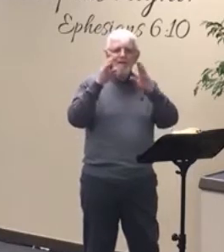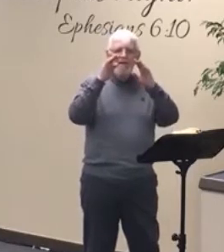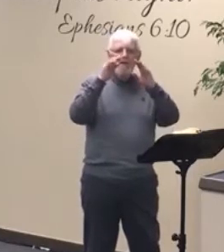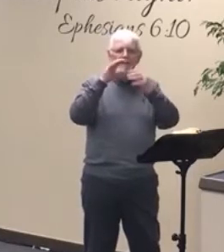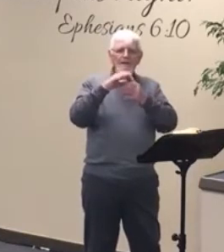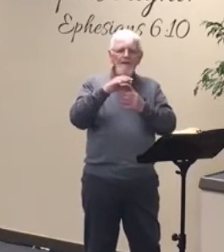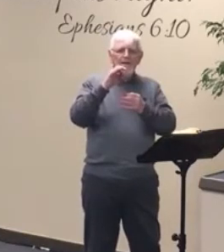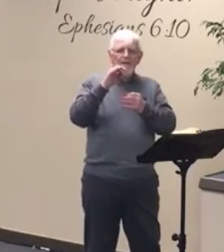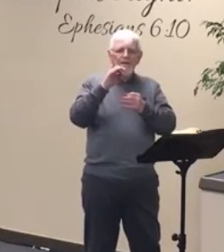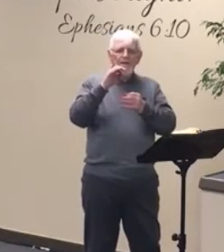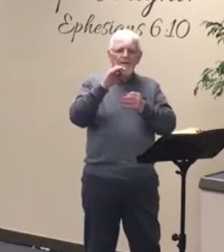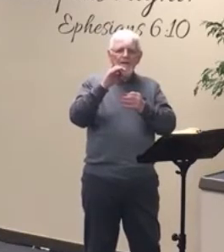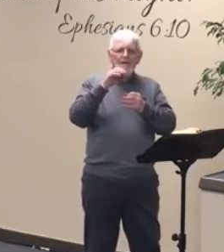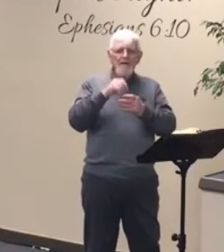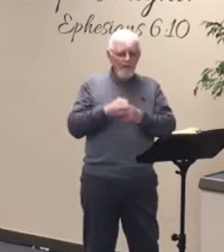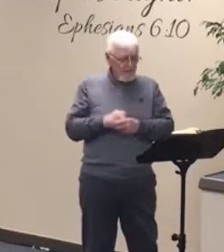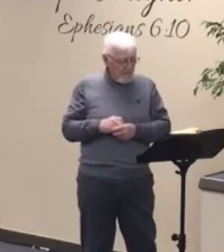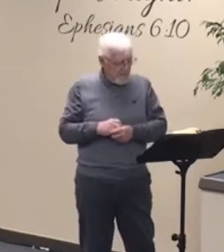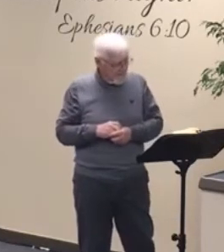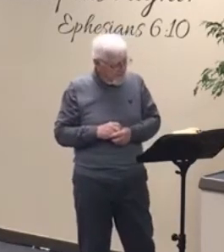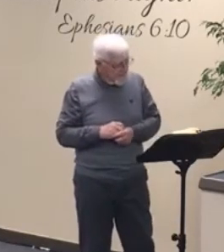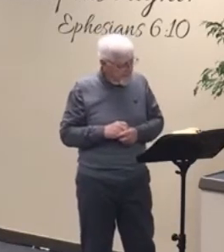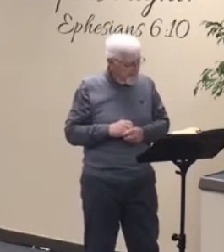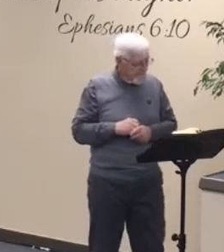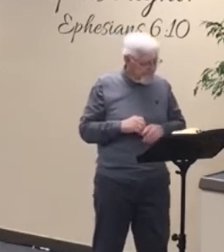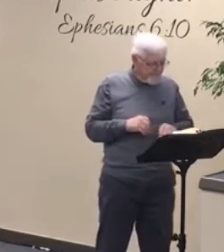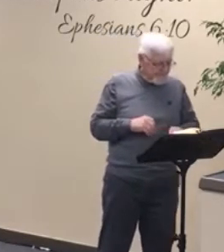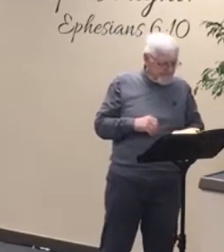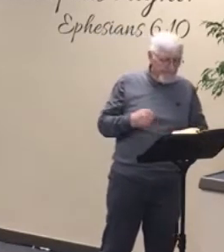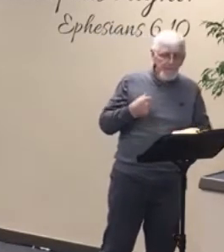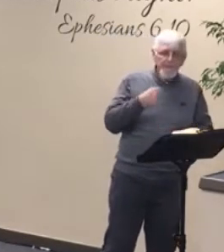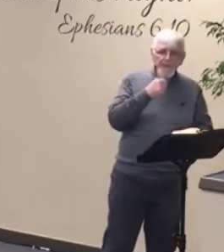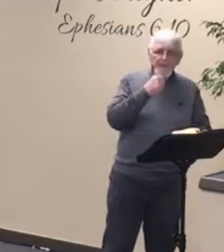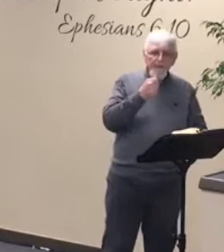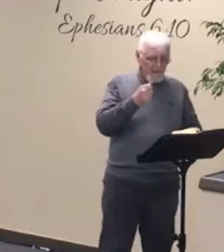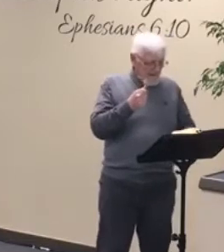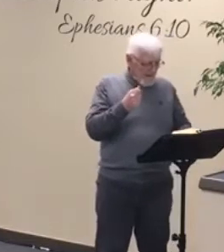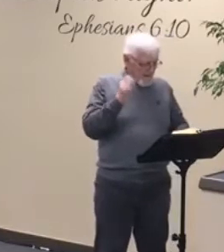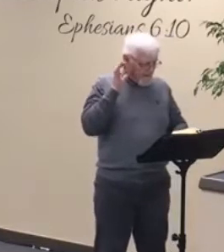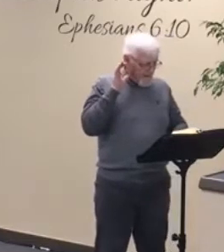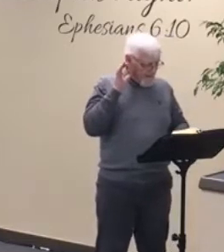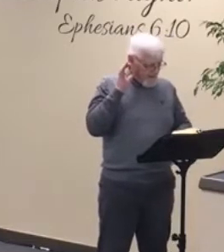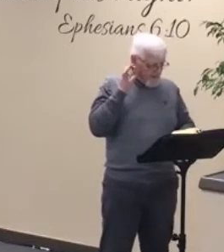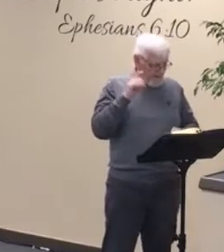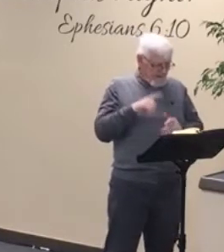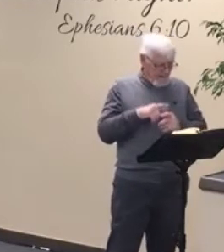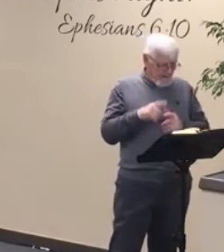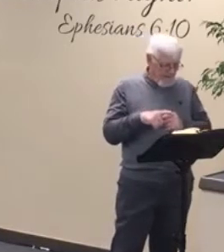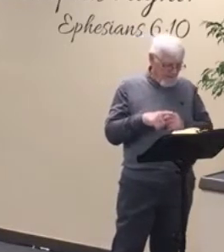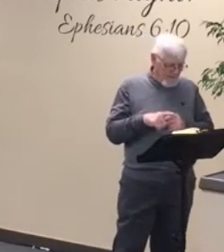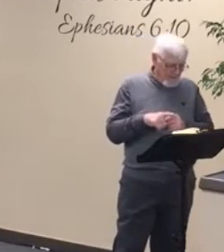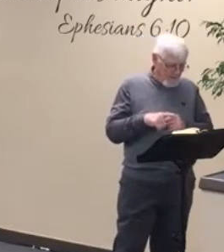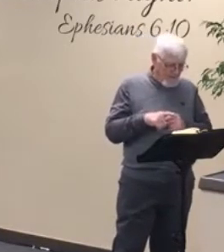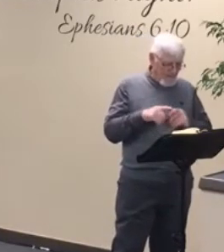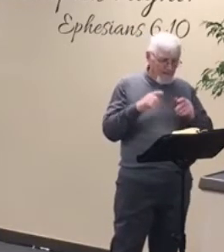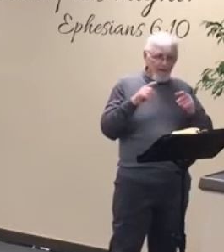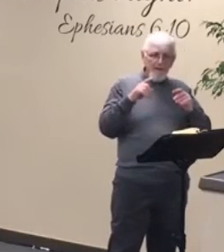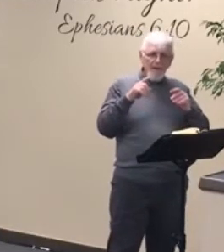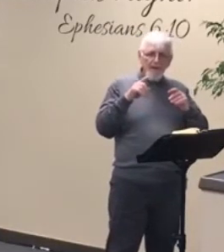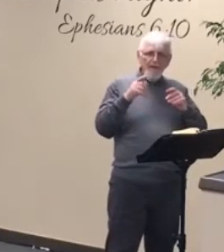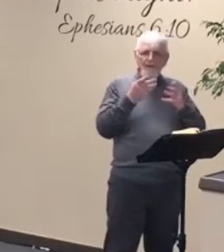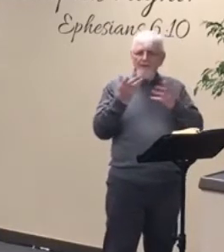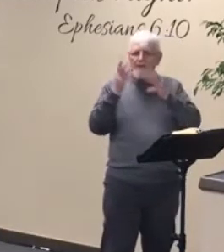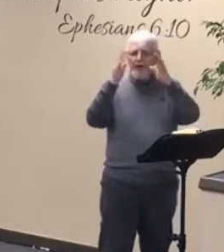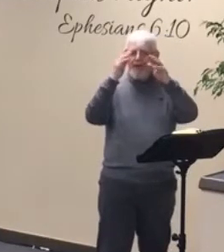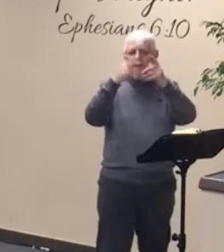us. It all comes flooding back. And we would not hear, therefore is this distress come upon us. And